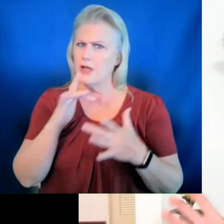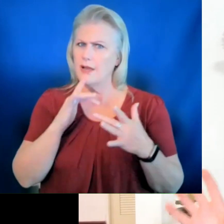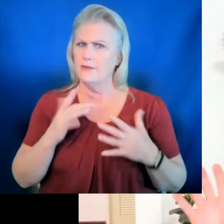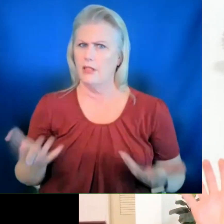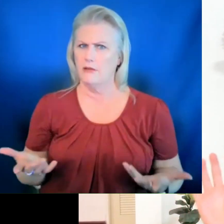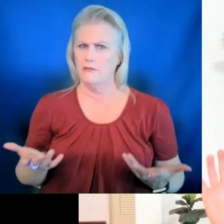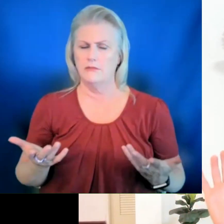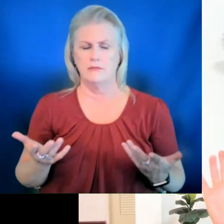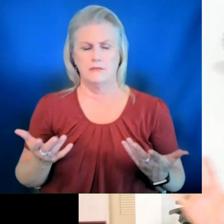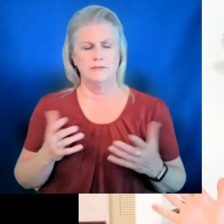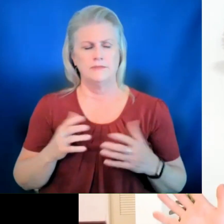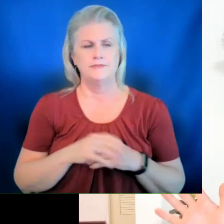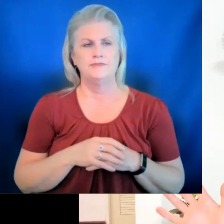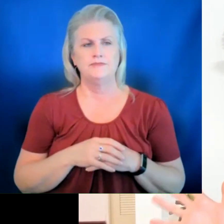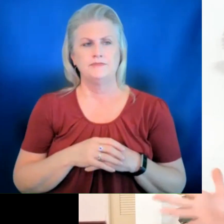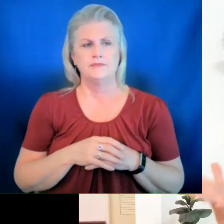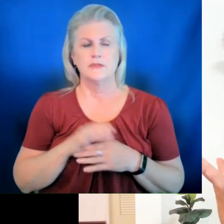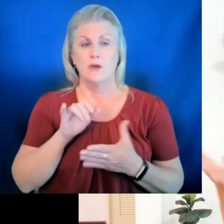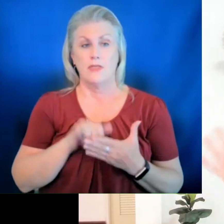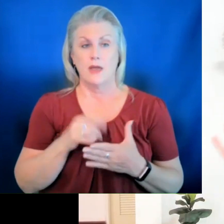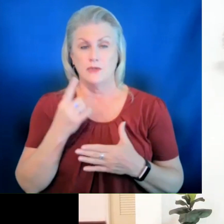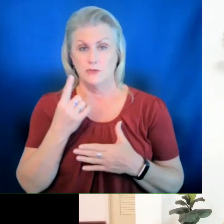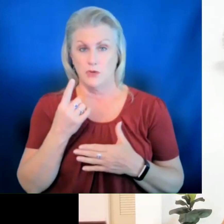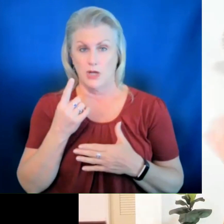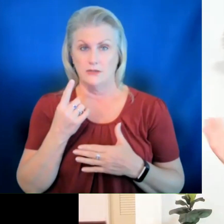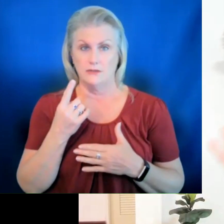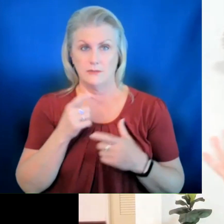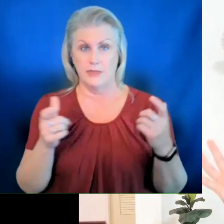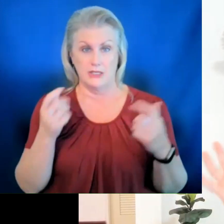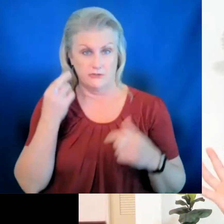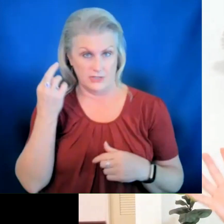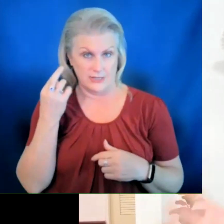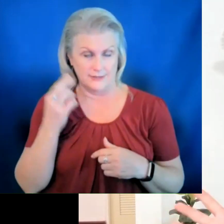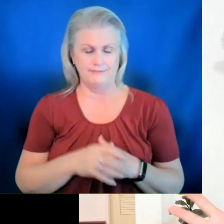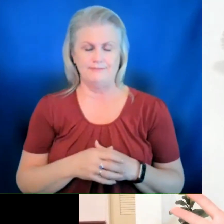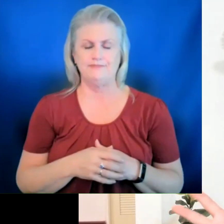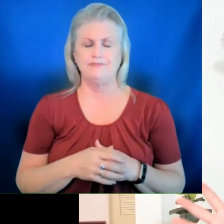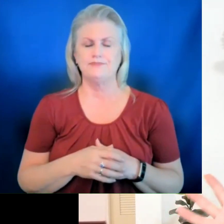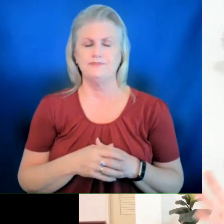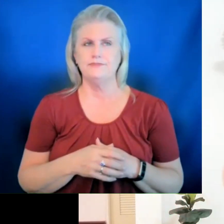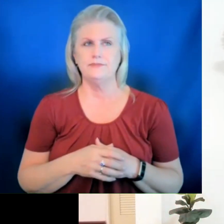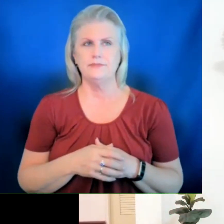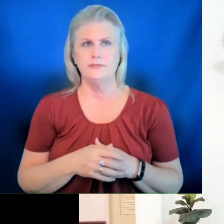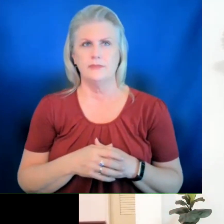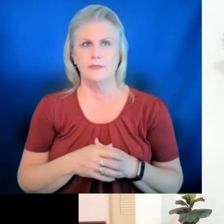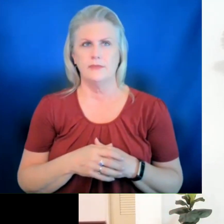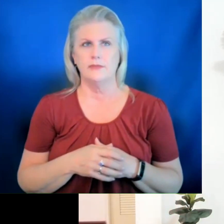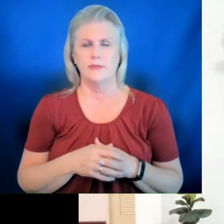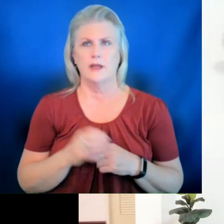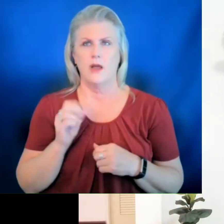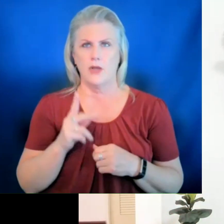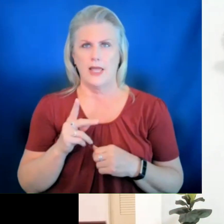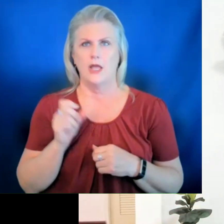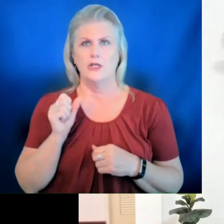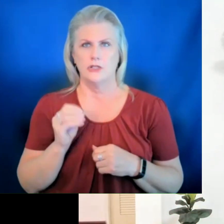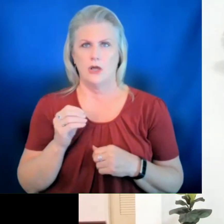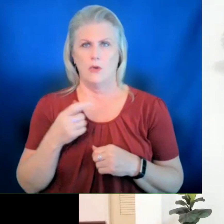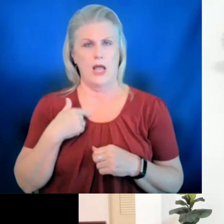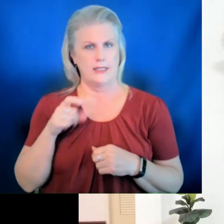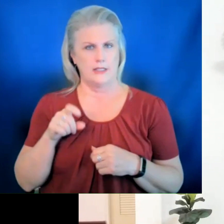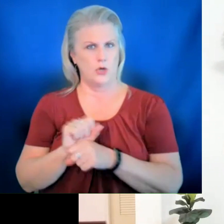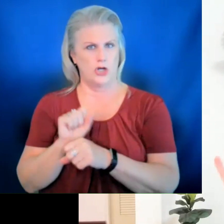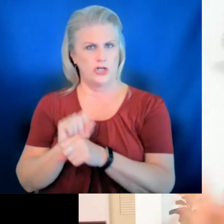want to travel the world. So that was one of my big reasons. So you have to work and